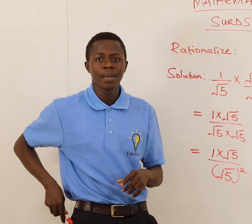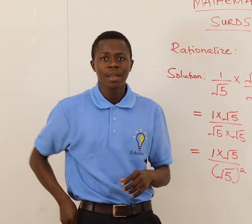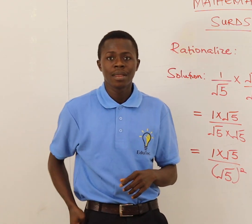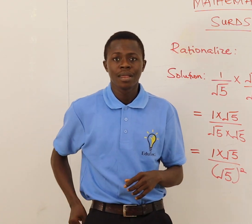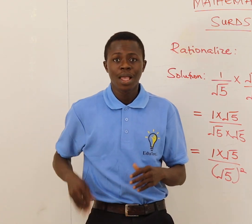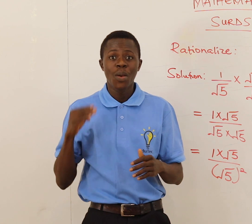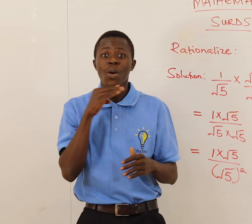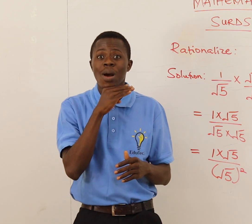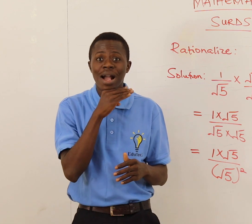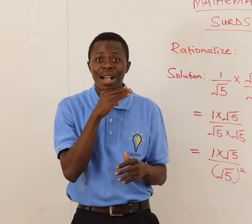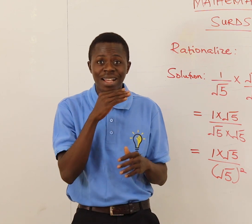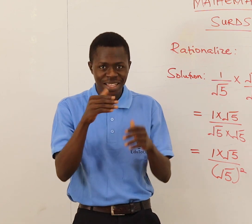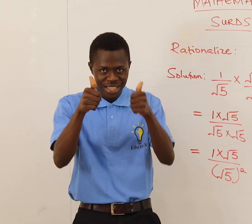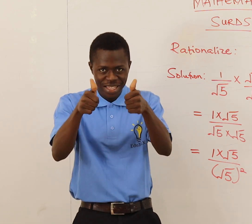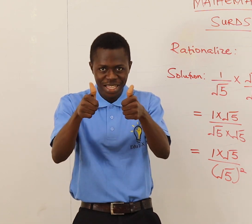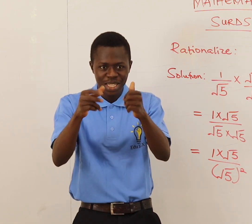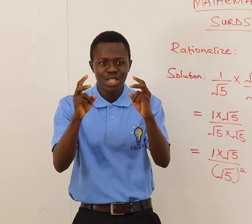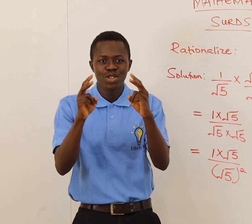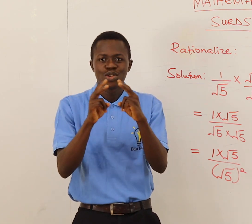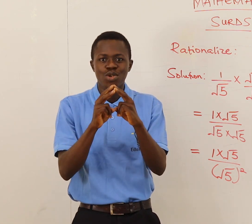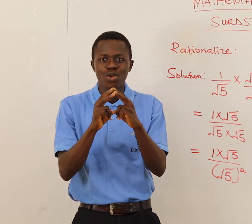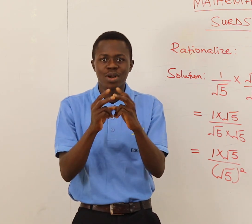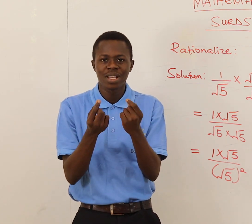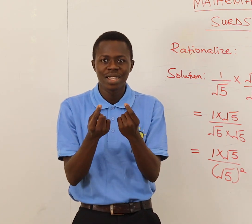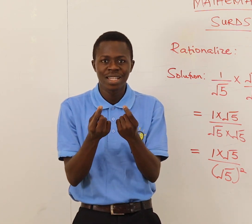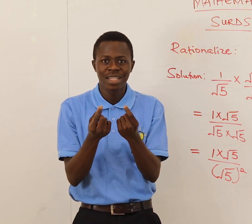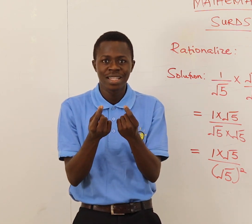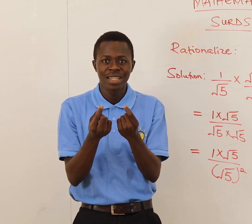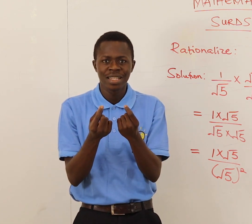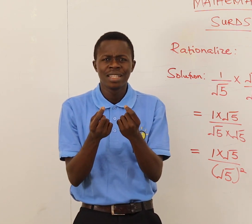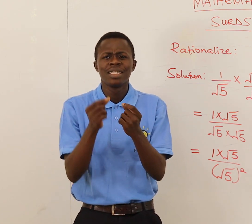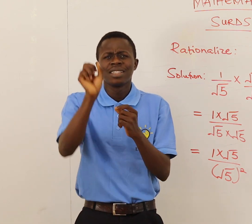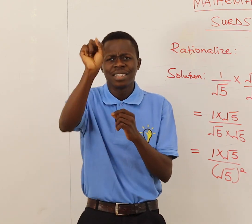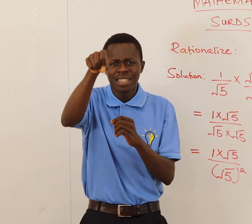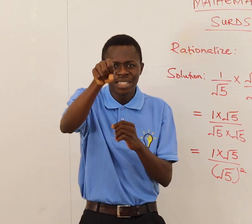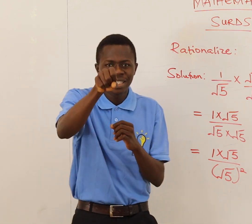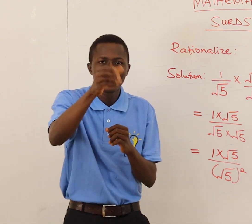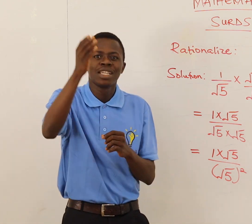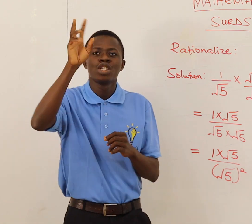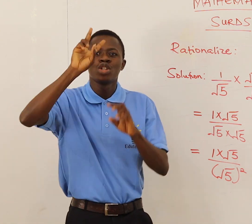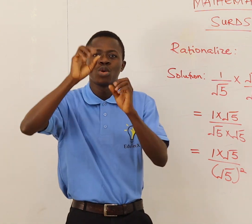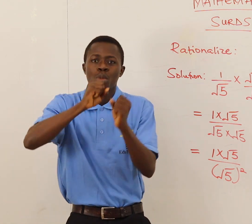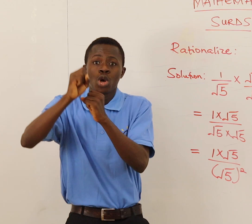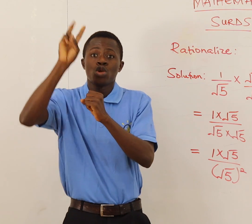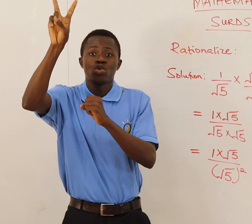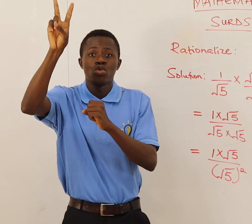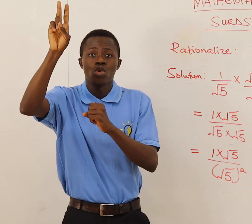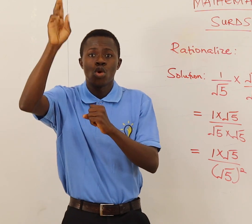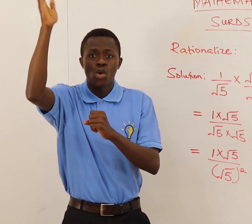our previous example, we came to realize that square root of 5 multiplied by square root of 5 gives us square root of 5 all raised to the power